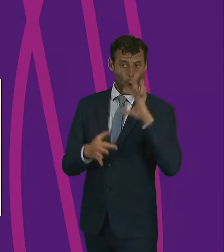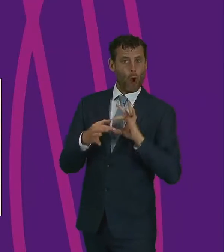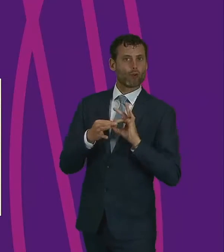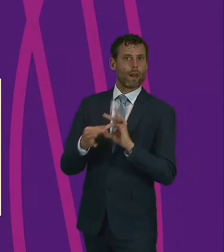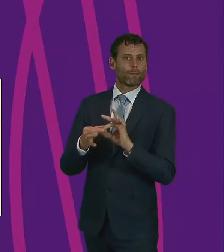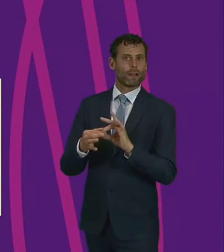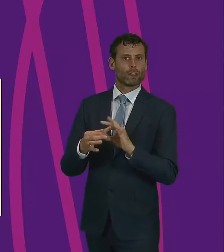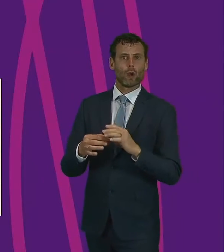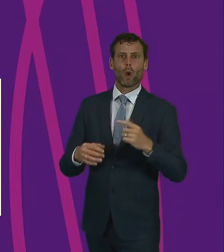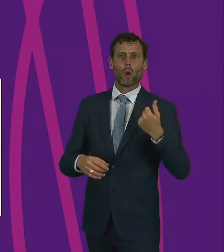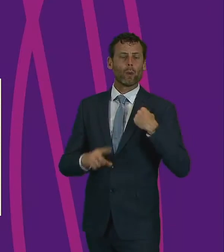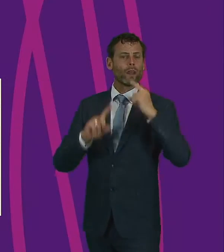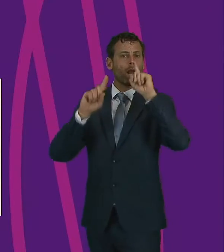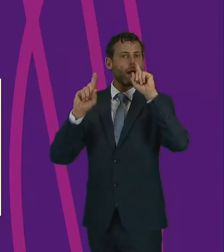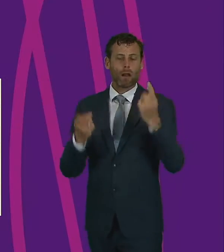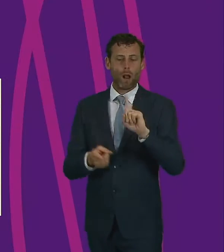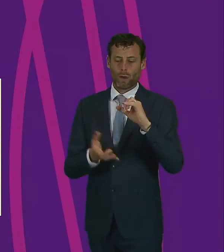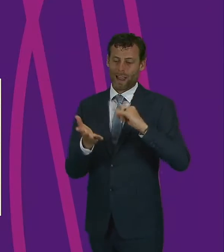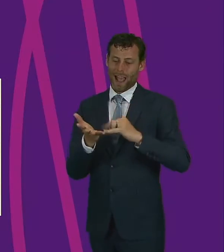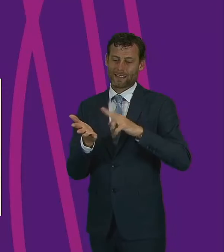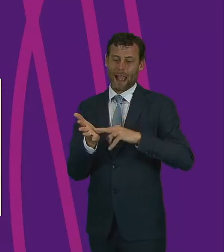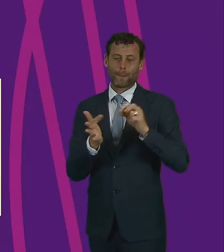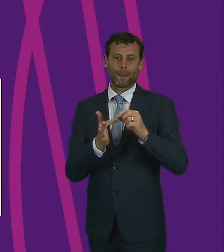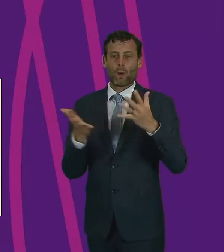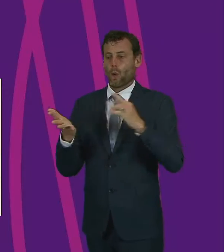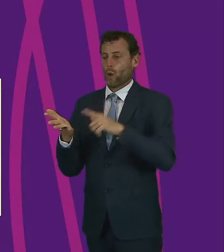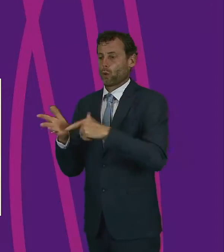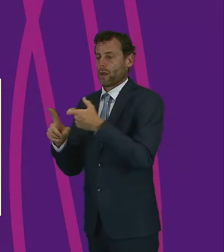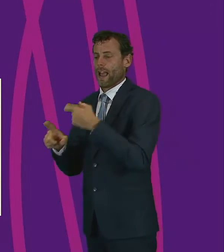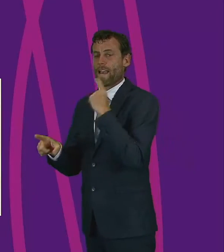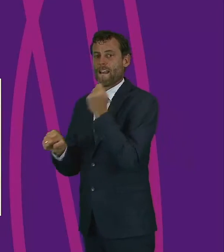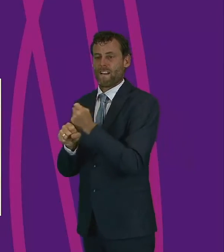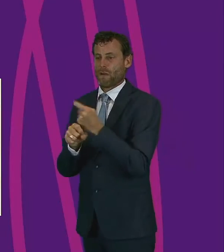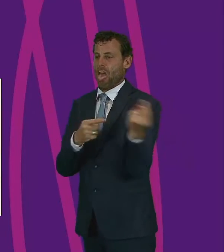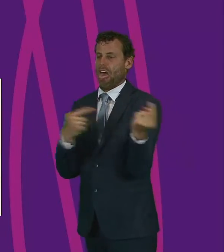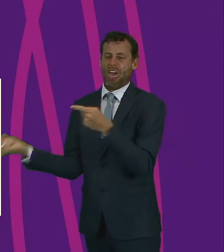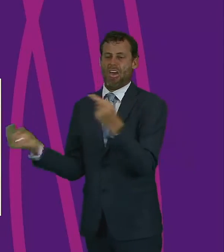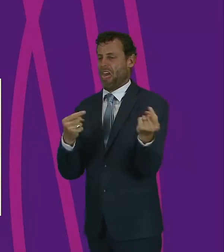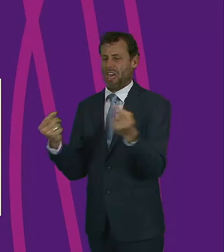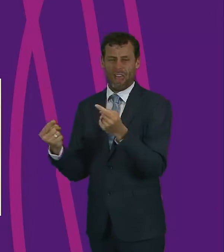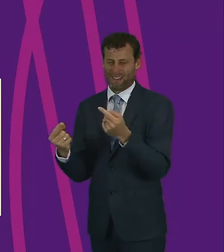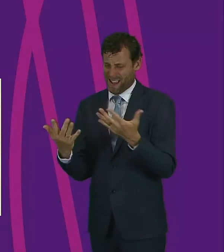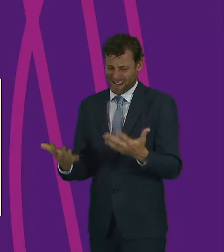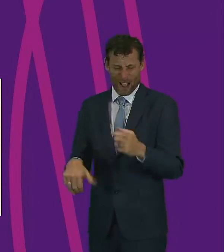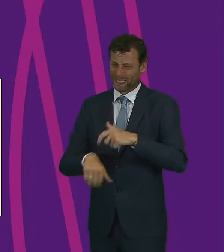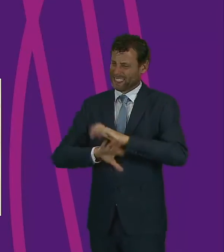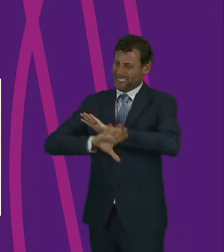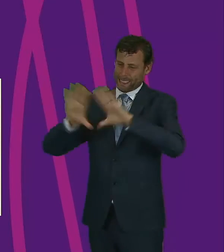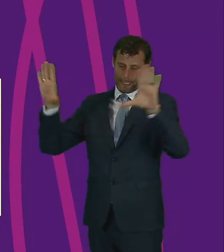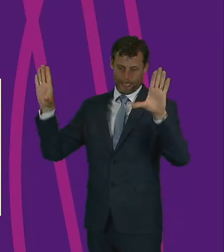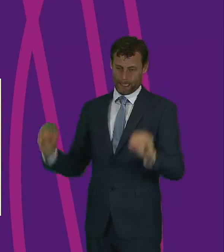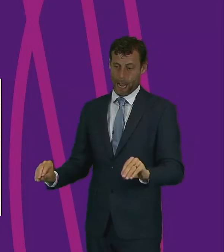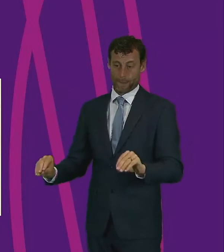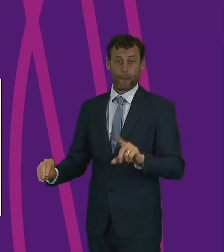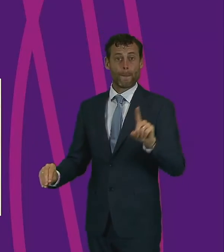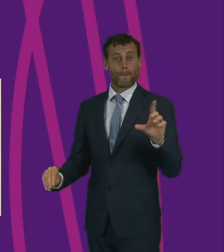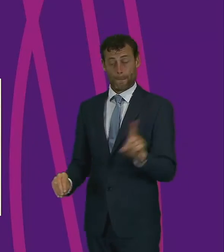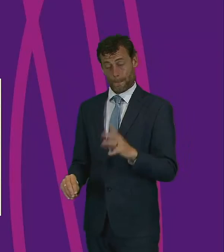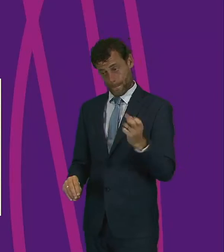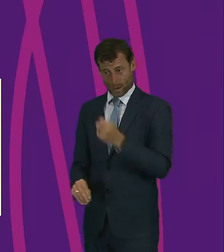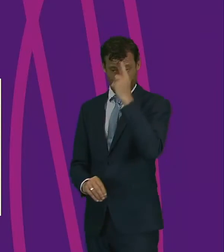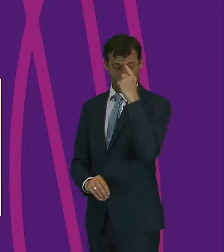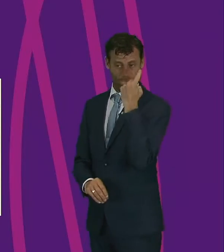cannot afford to have the Scottish Government or the UK Government pick fights with each other, because everything else must come second to